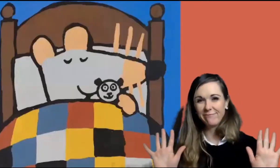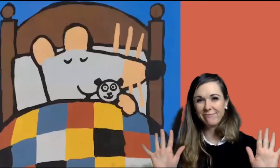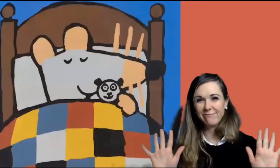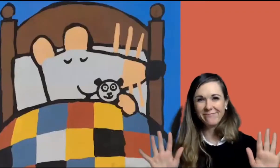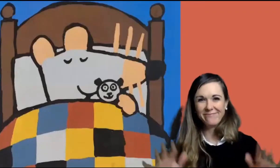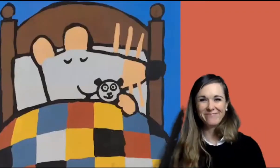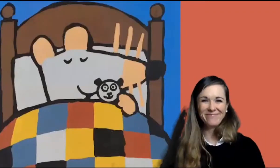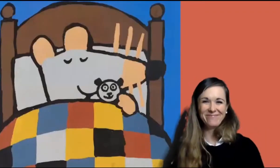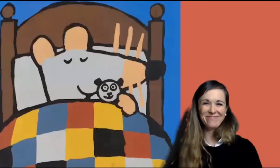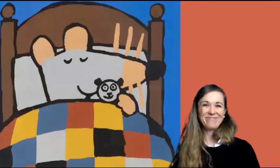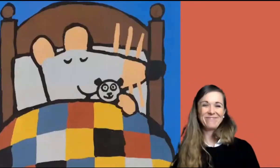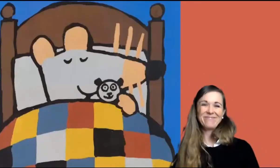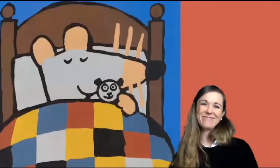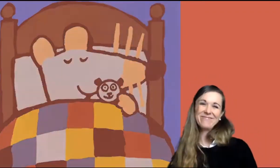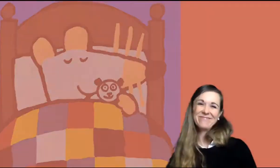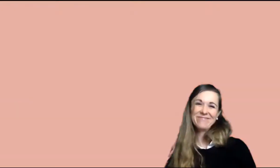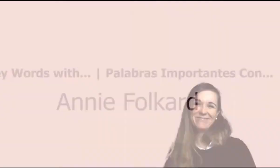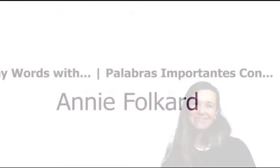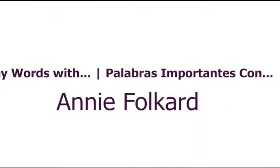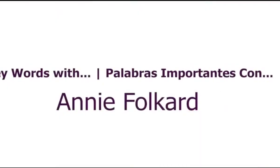It's the end of our story.